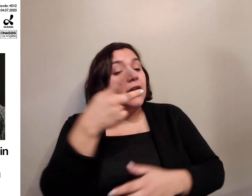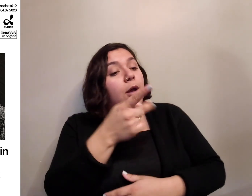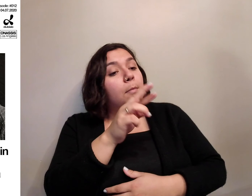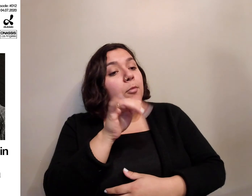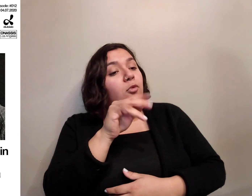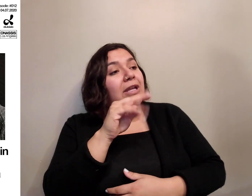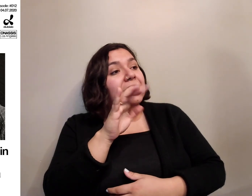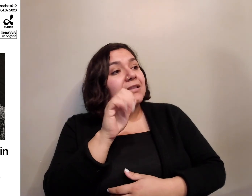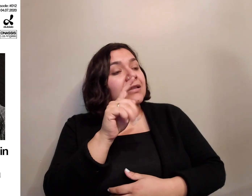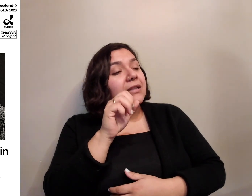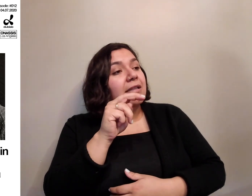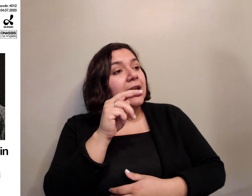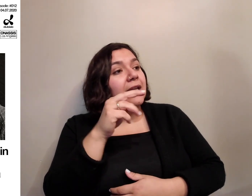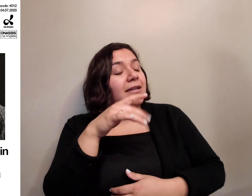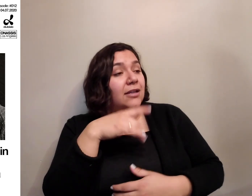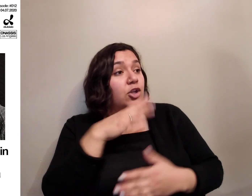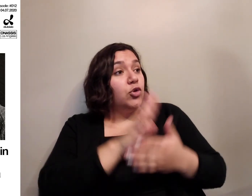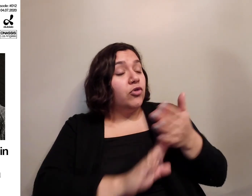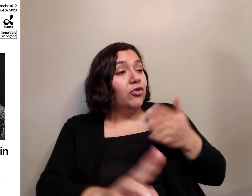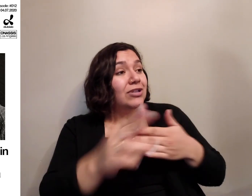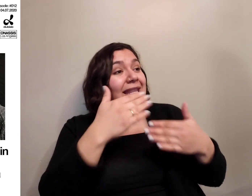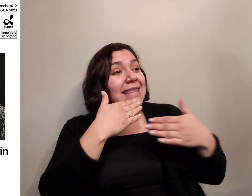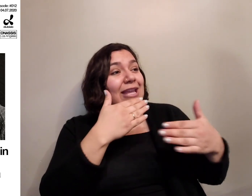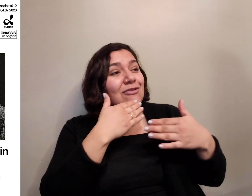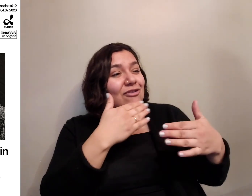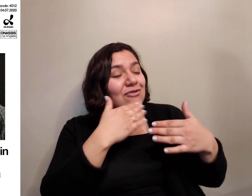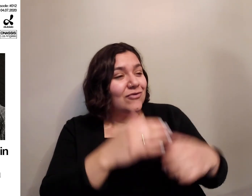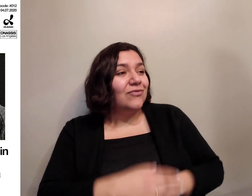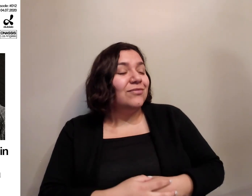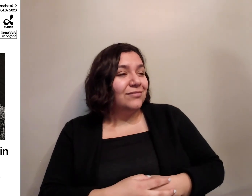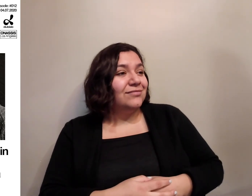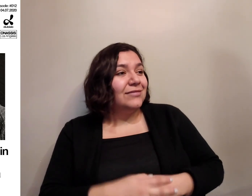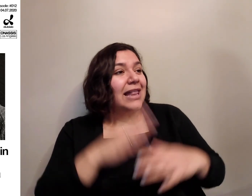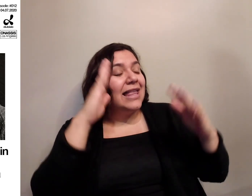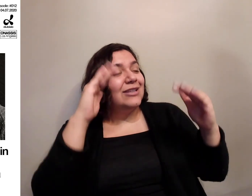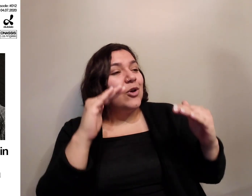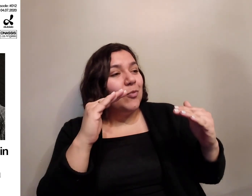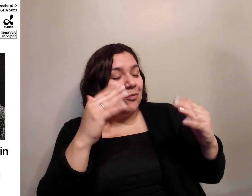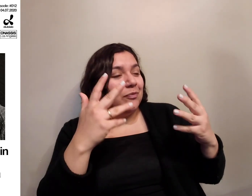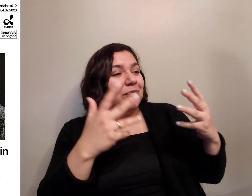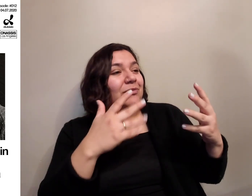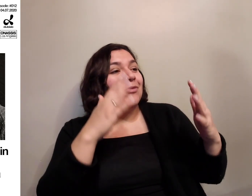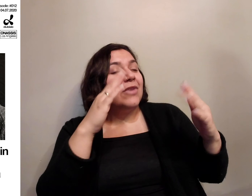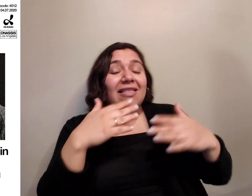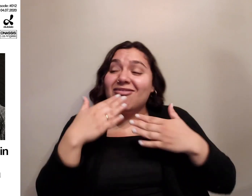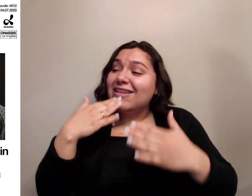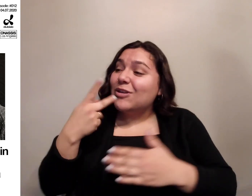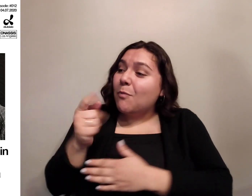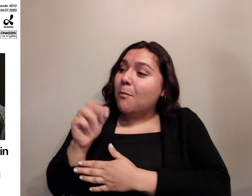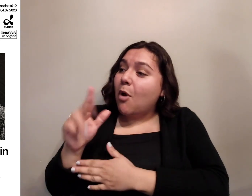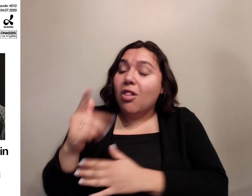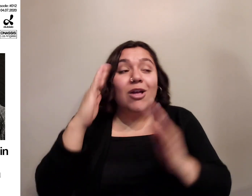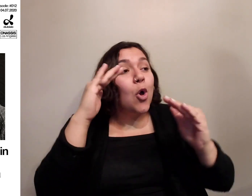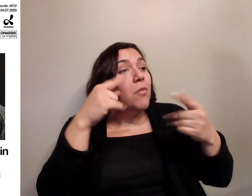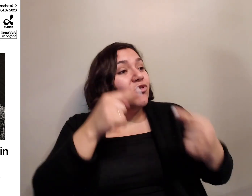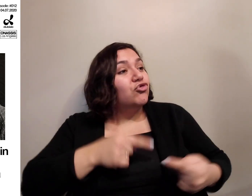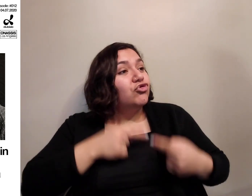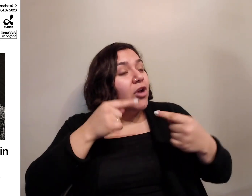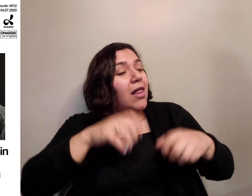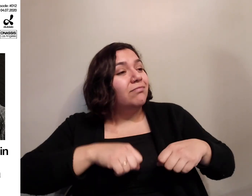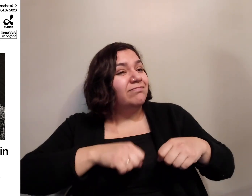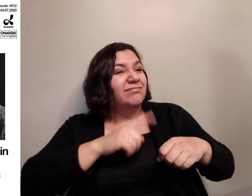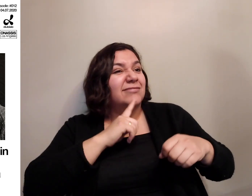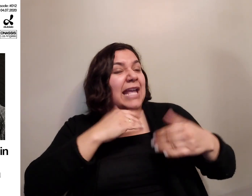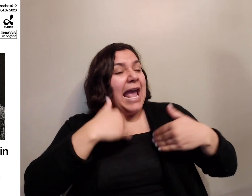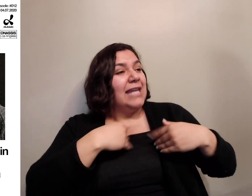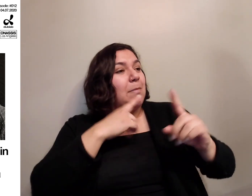University. Thank you, thank you, thank you. And let's hope that... Thank you so much, Paul. Let's hope that the struggle yields